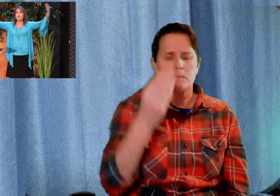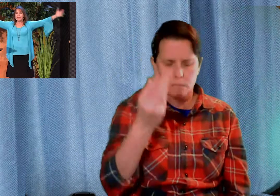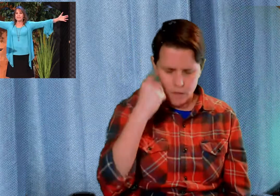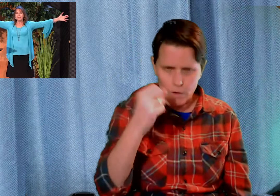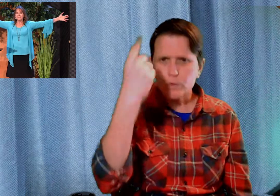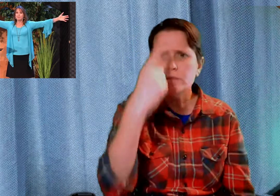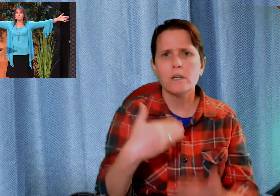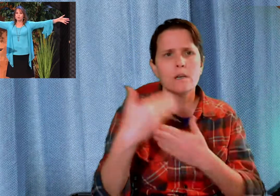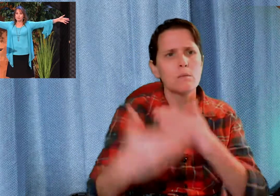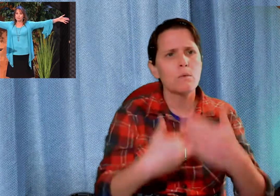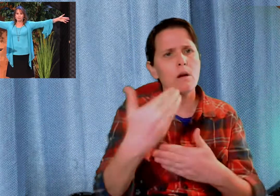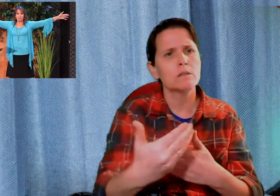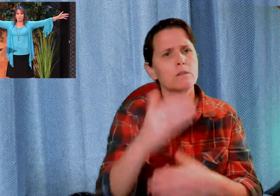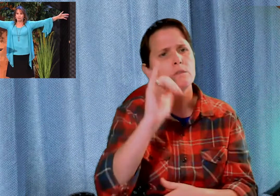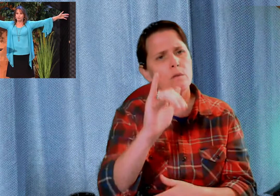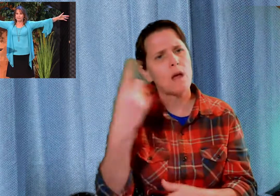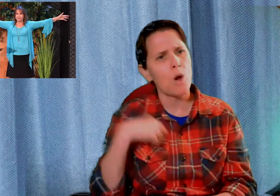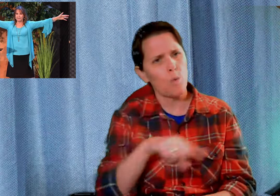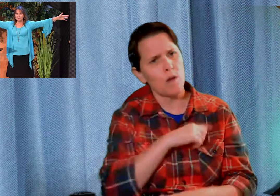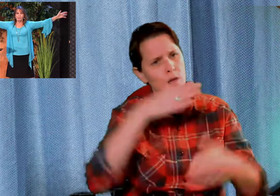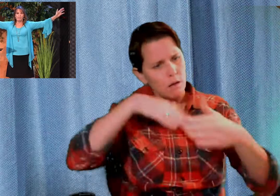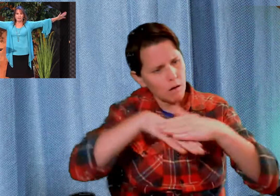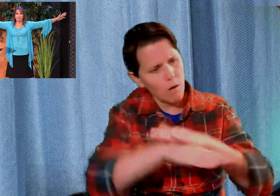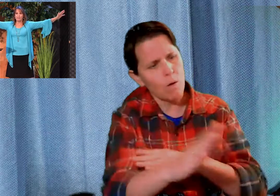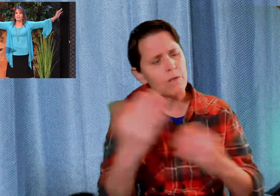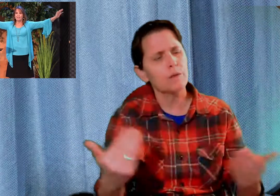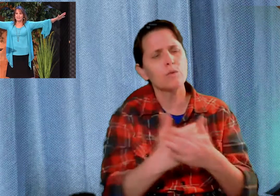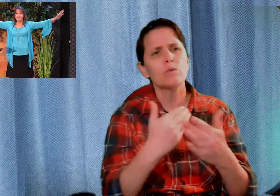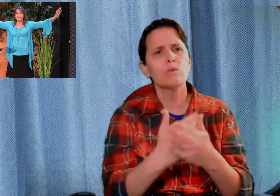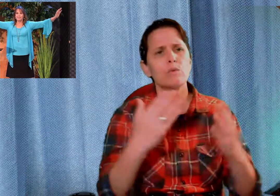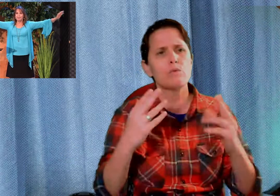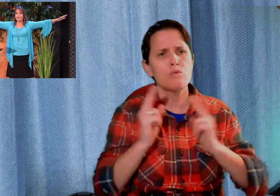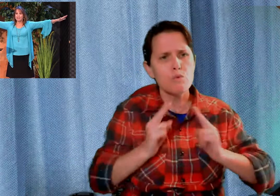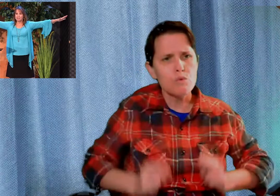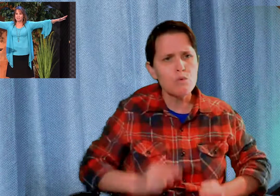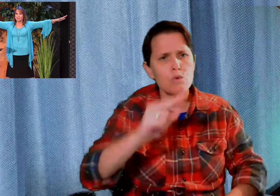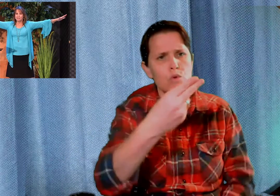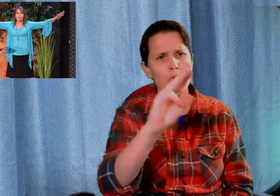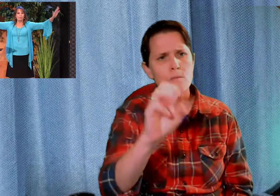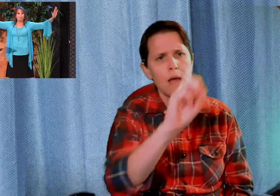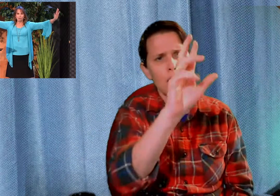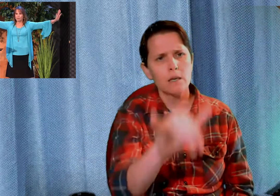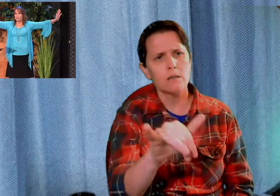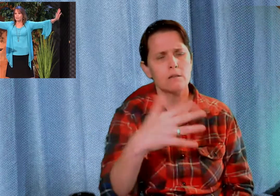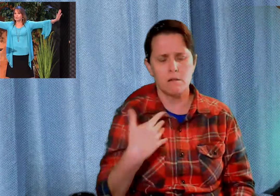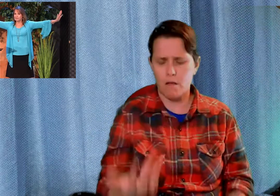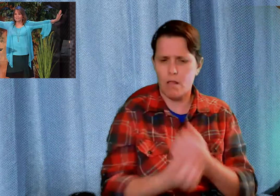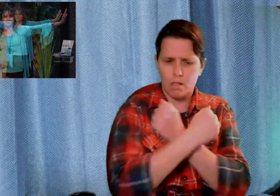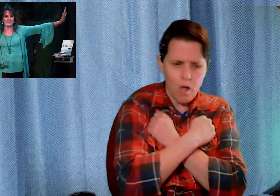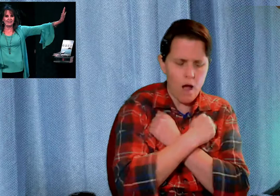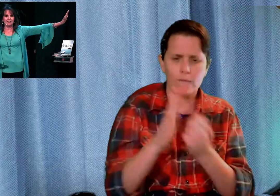then we can birth into the new humanity, one of love, kindness, compassion, one of beauty